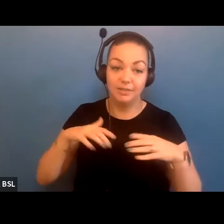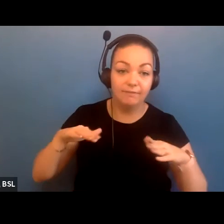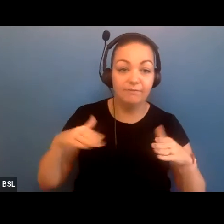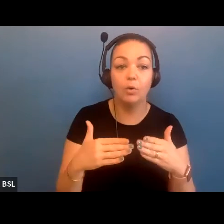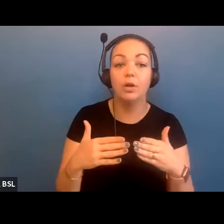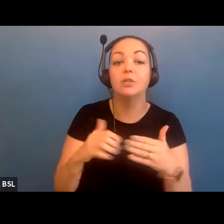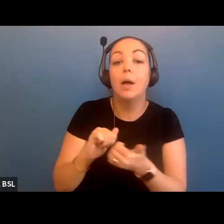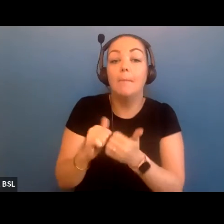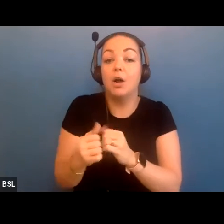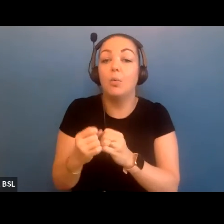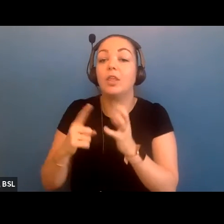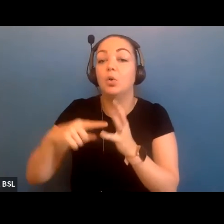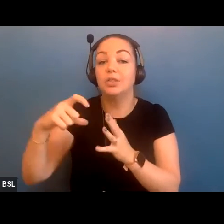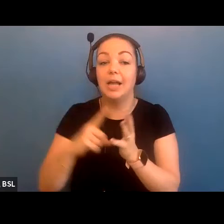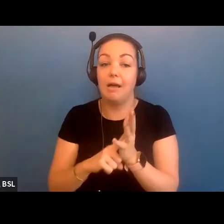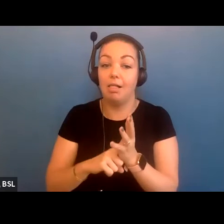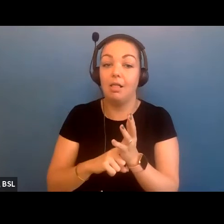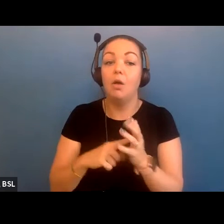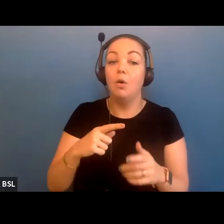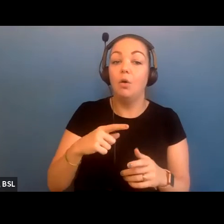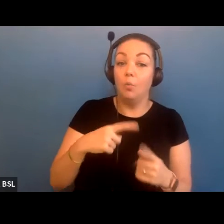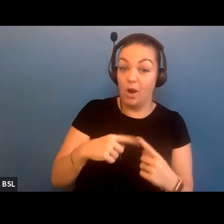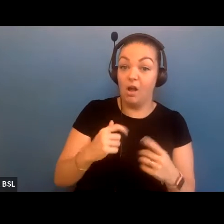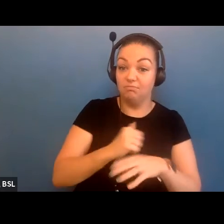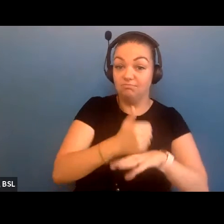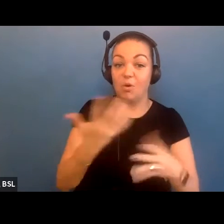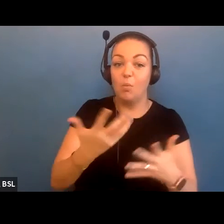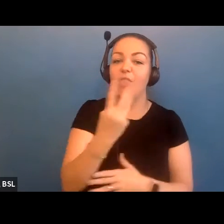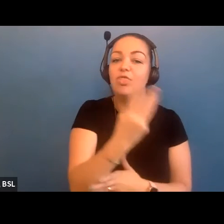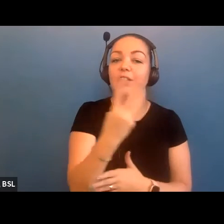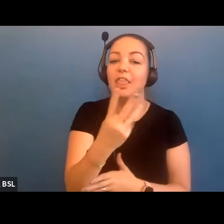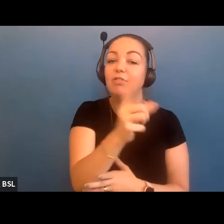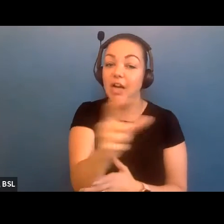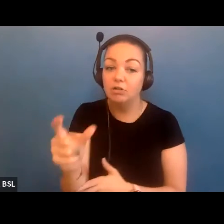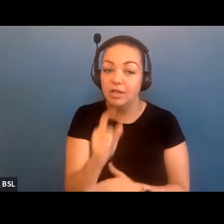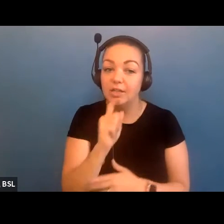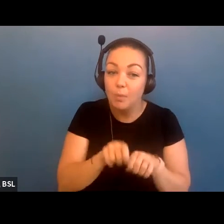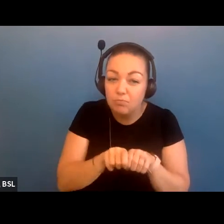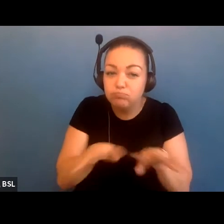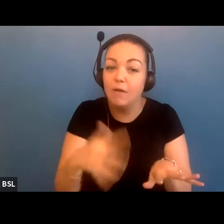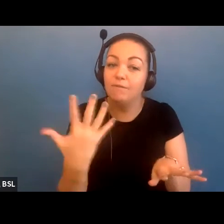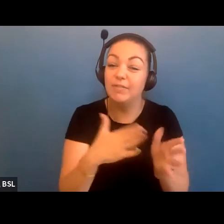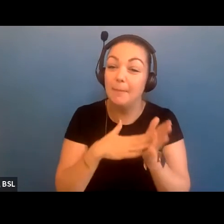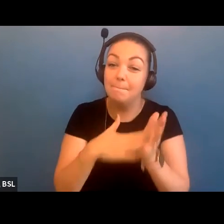we're aiming to reach 15 million people by 2022.